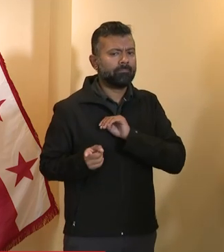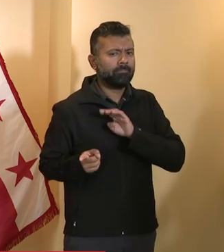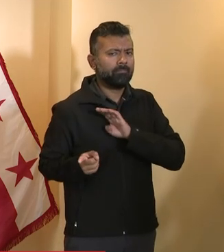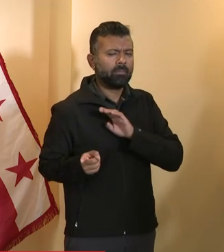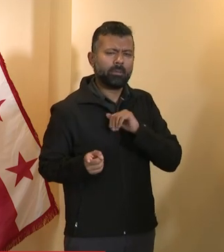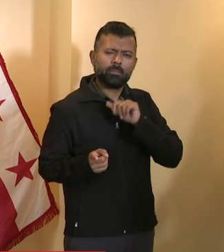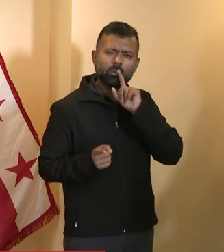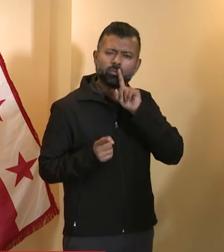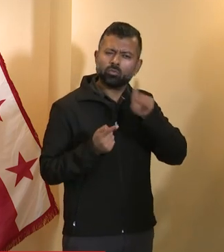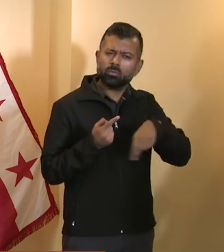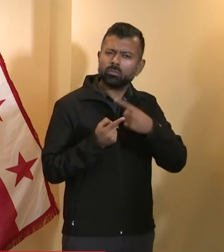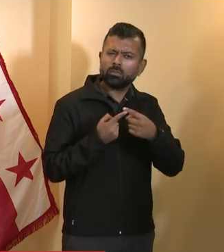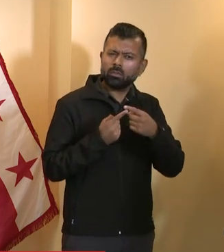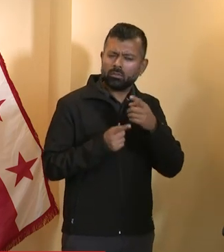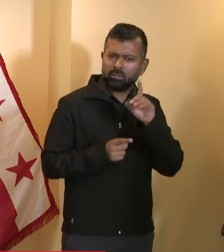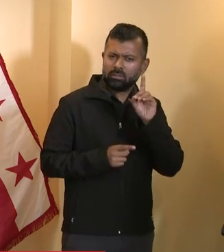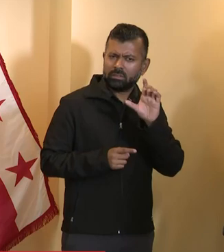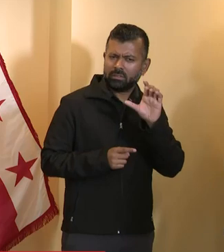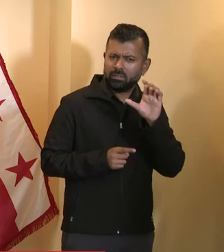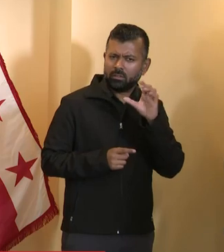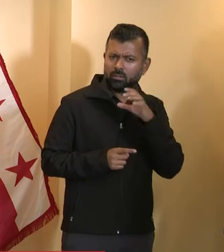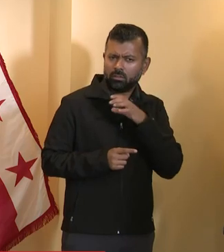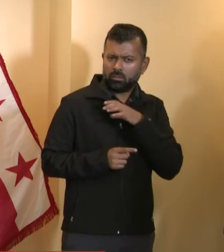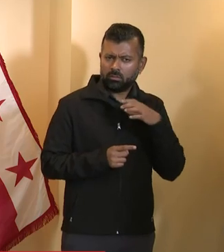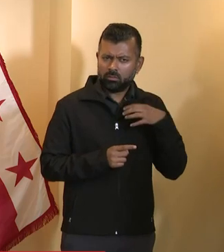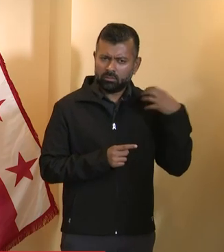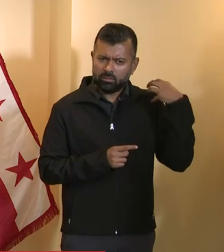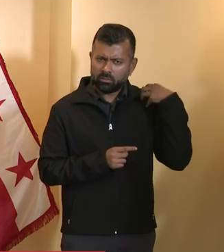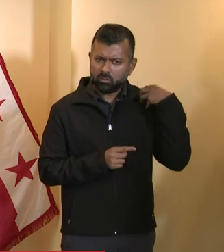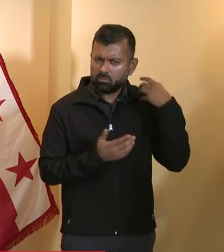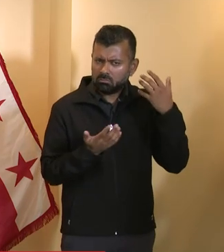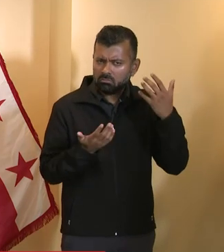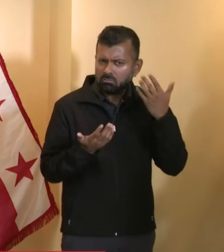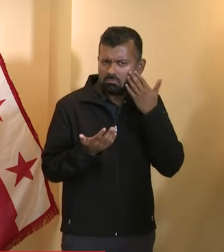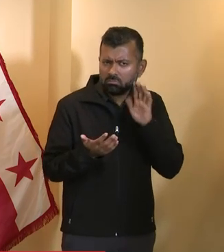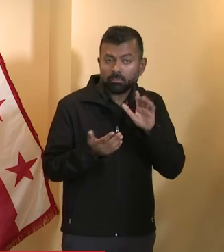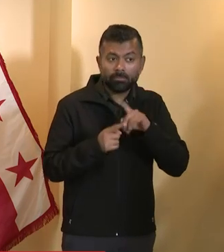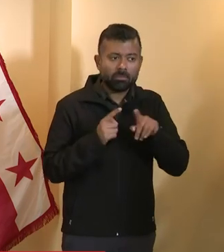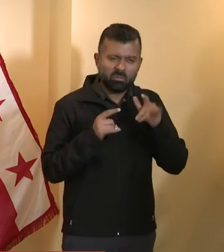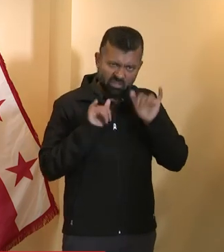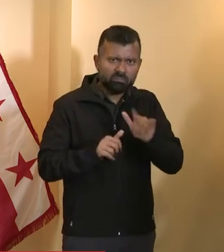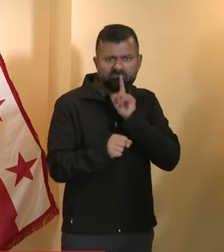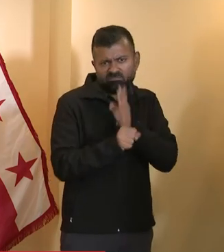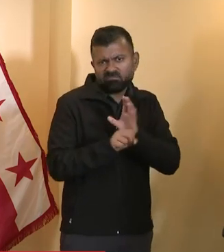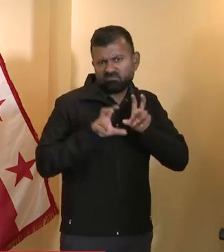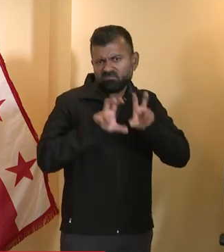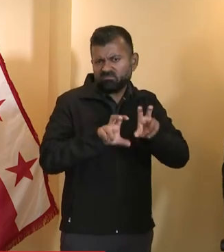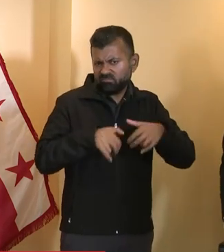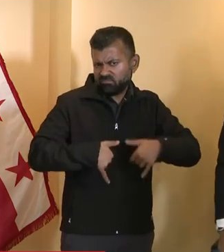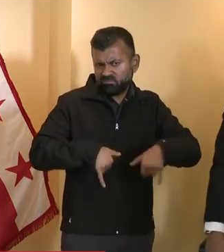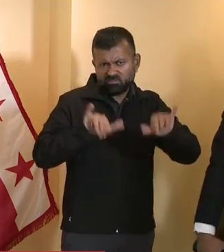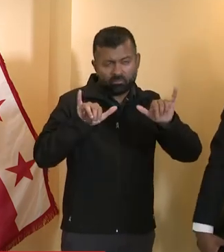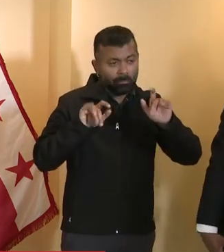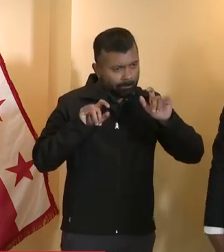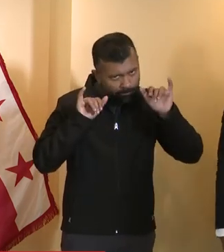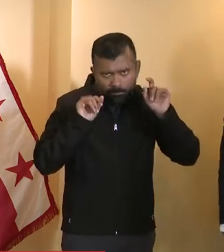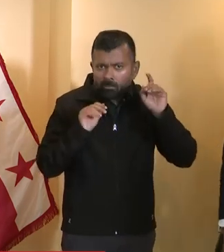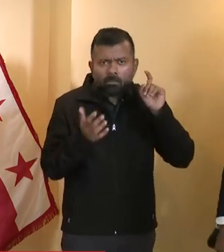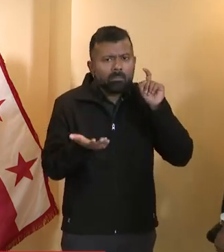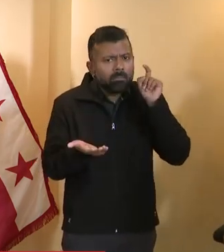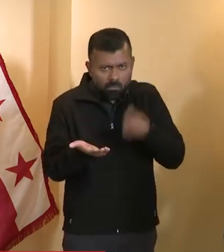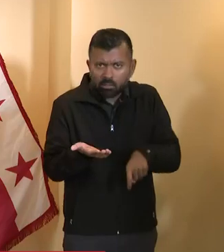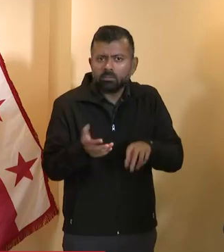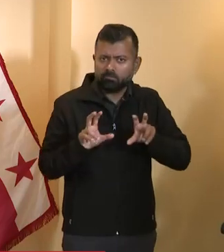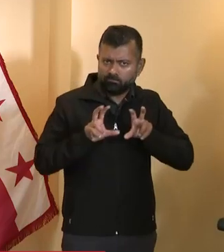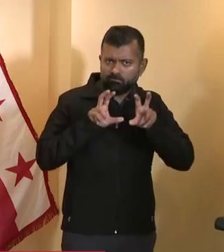we will still be making capital investments with this budget. Absolutely. And we have to. The last thing I want to tell residents